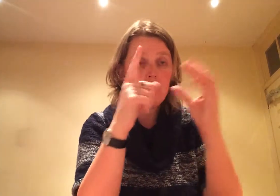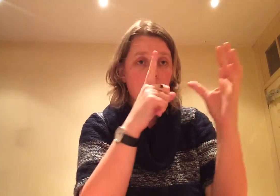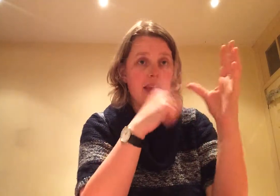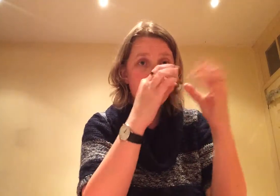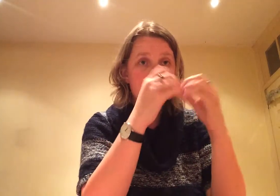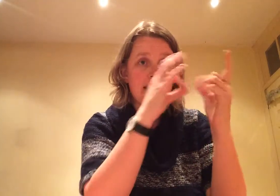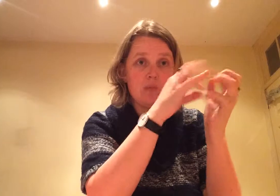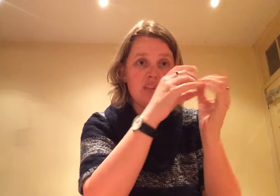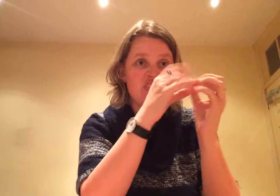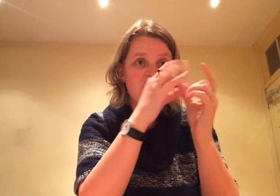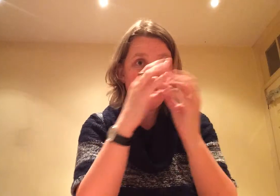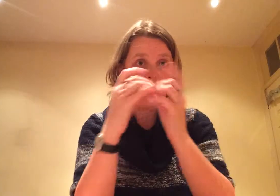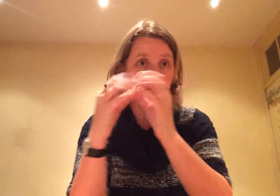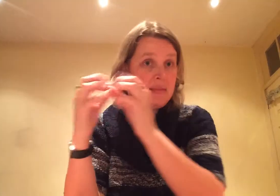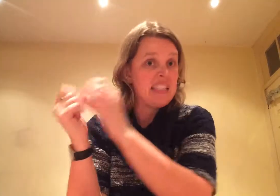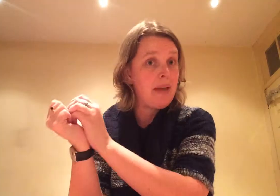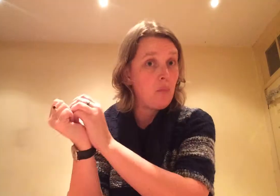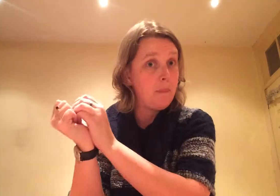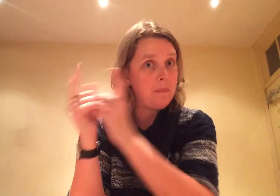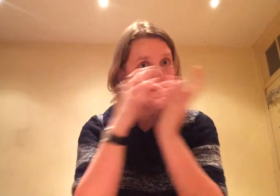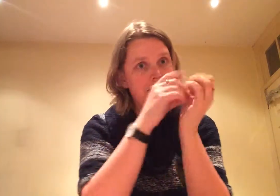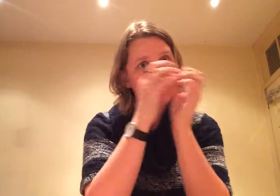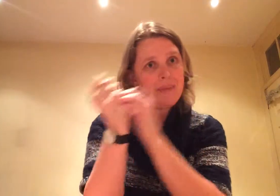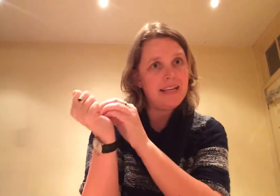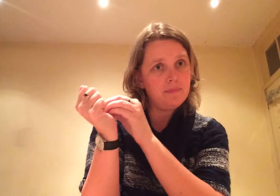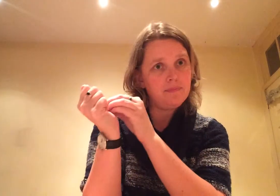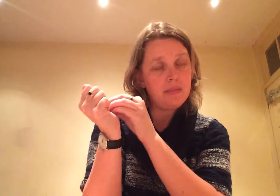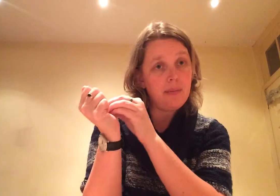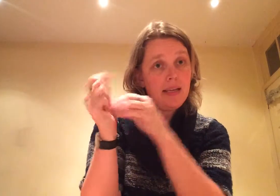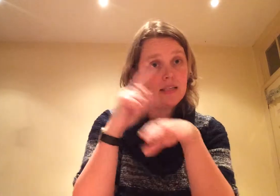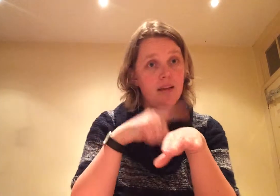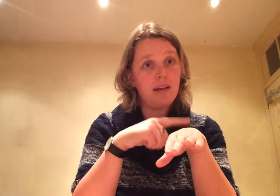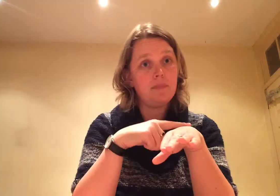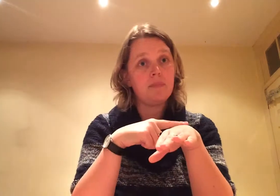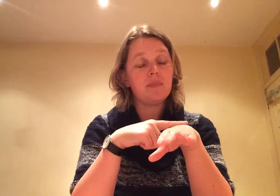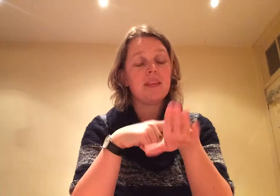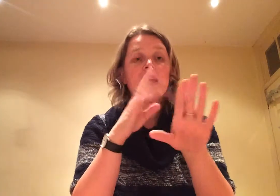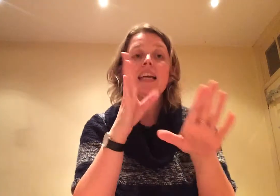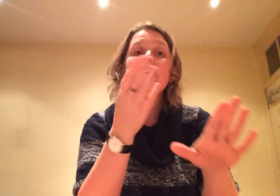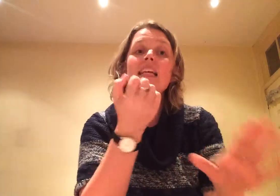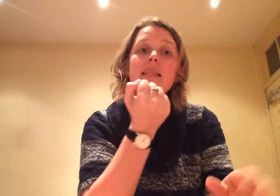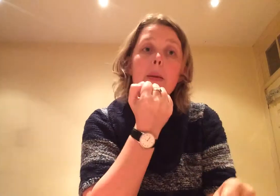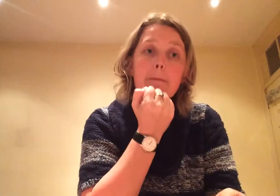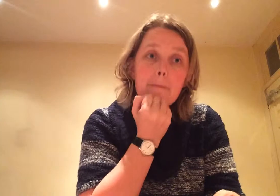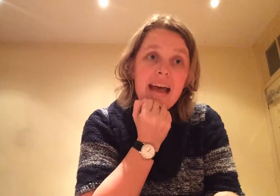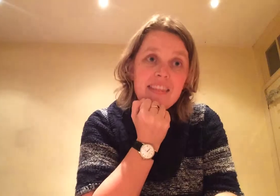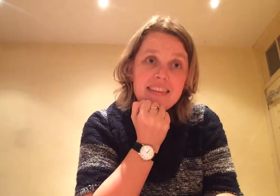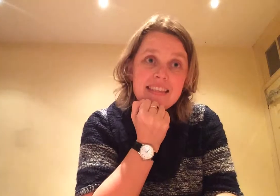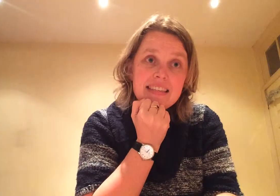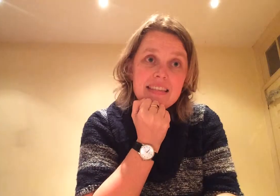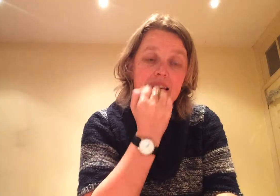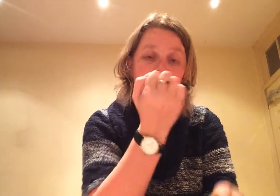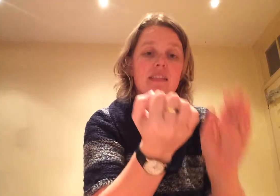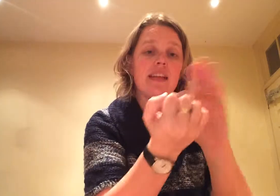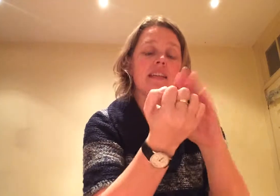Remember ABC? We just do it like that and then spell. Spelling. Spelling time. It's maths. And that's like, this